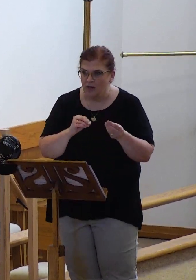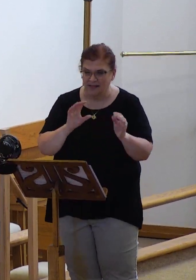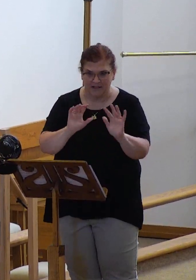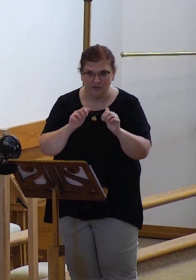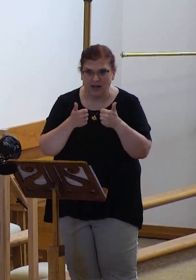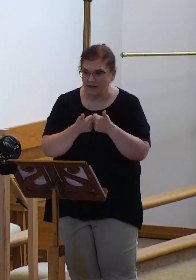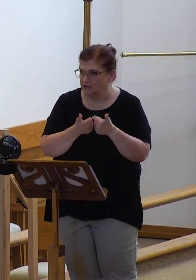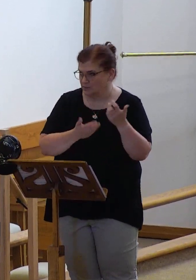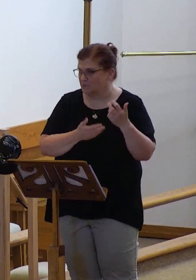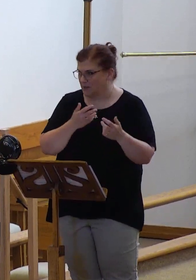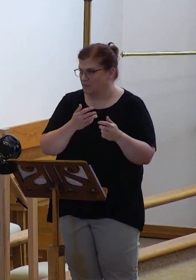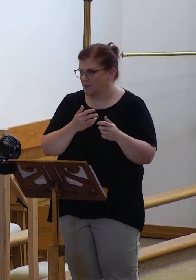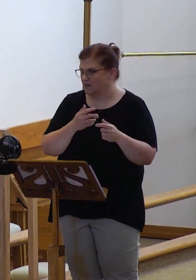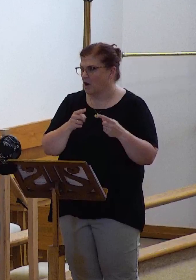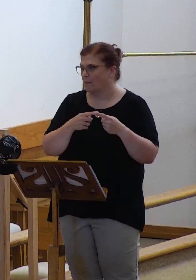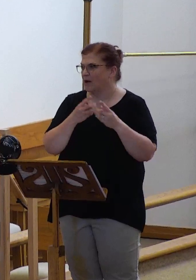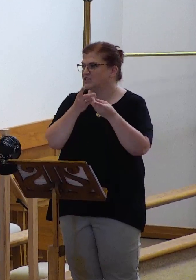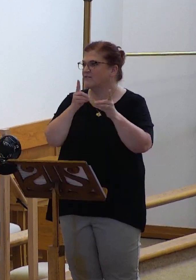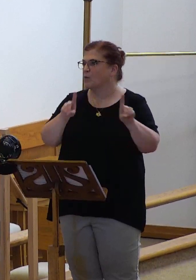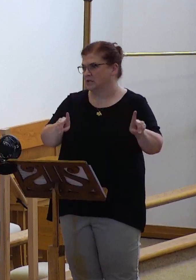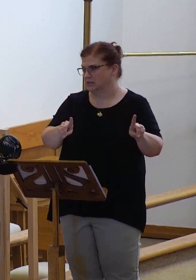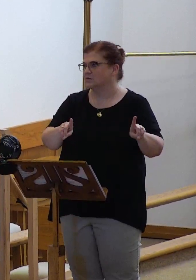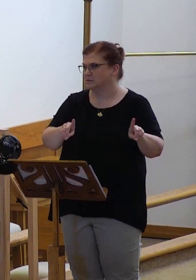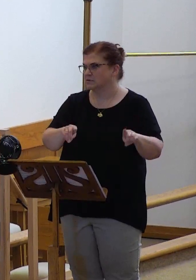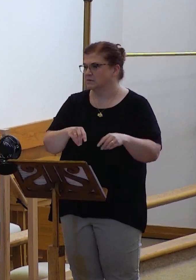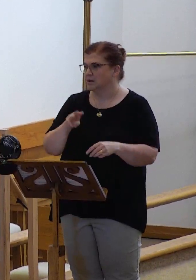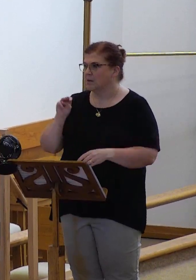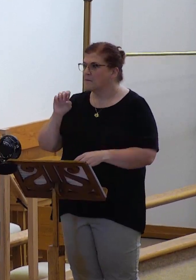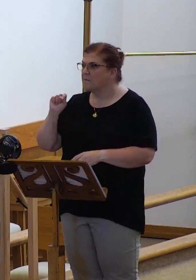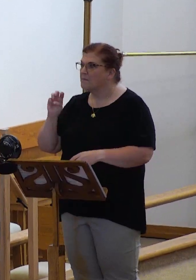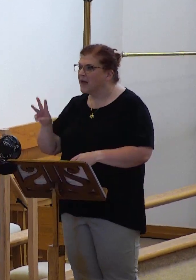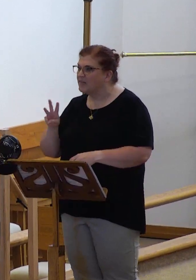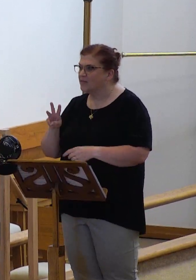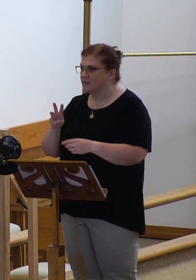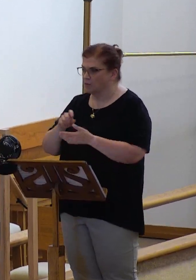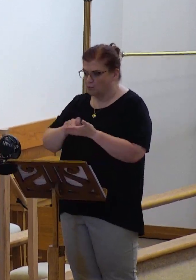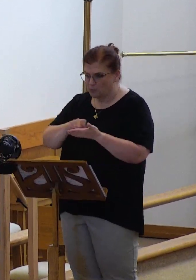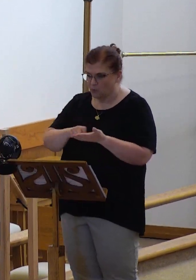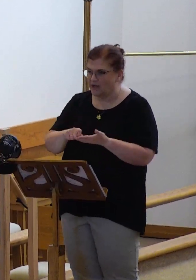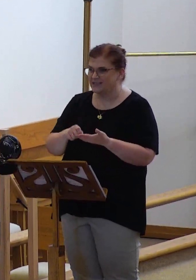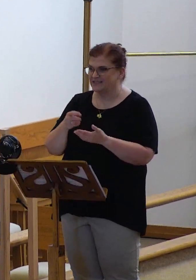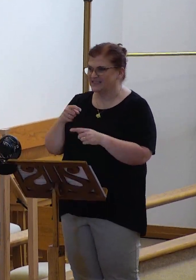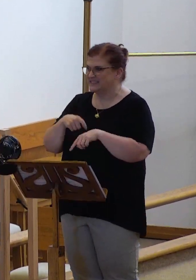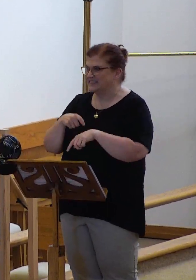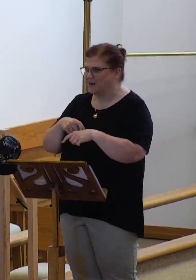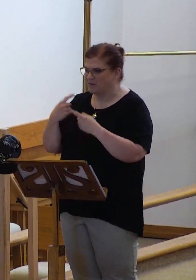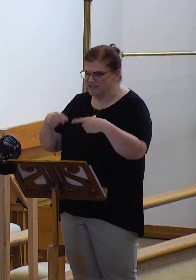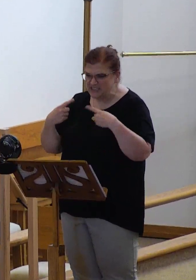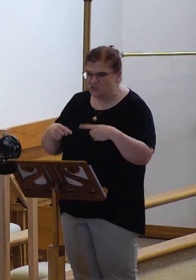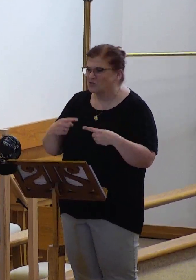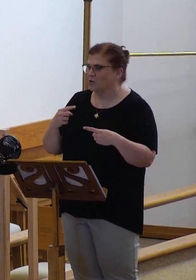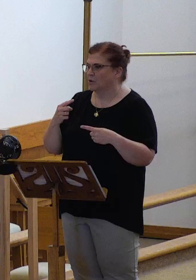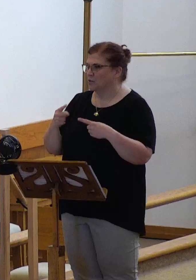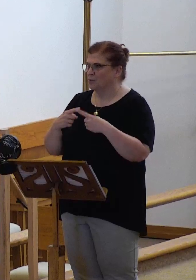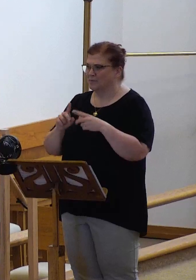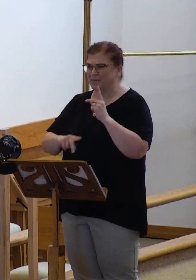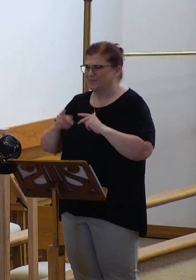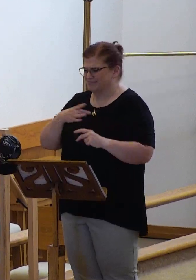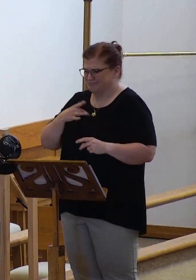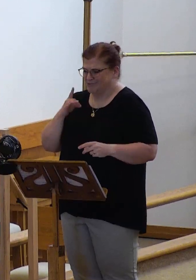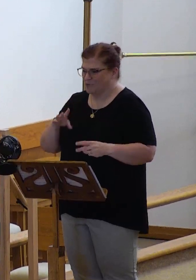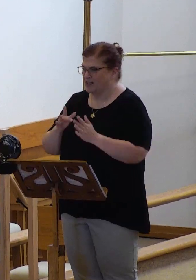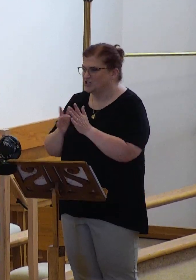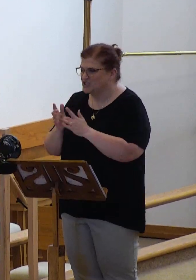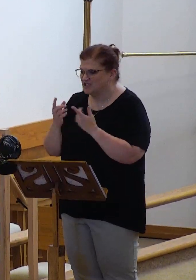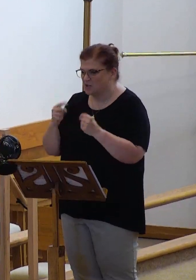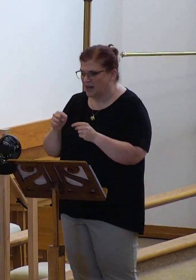you may recall, are about divorce. Matthew records this time of discord when those who don't really like Jesus, who are trying to test